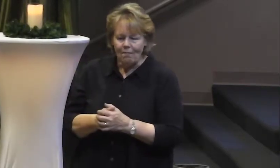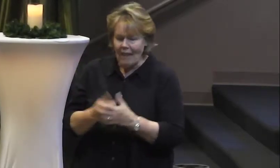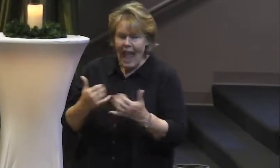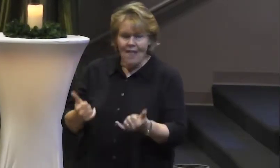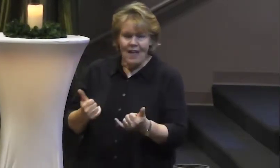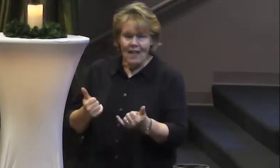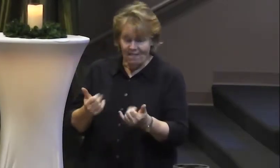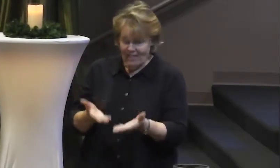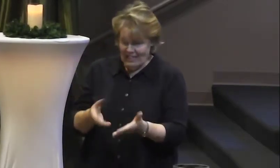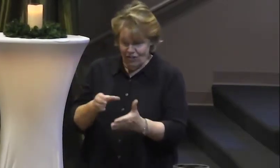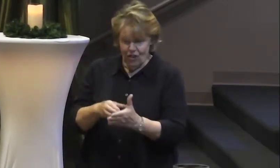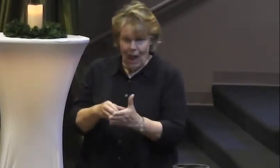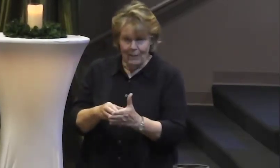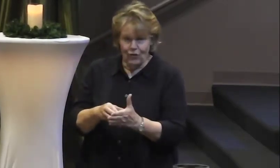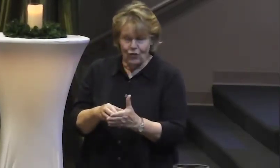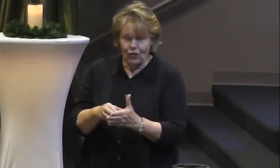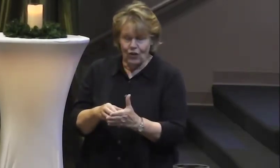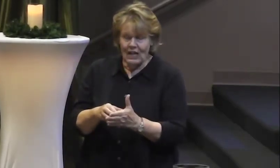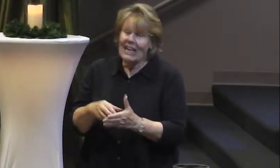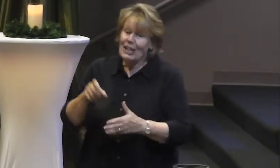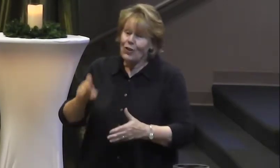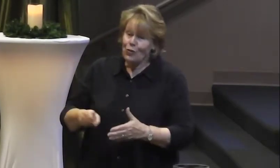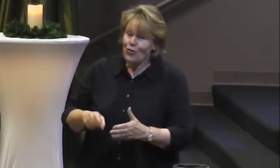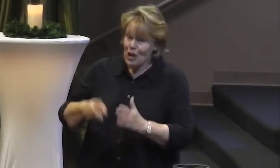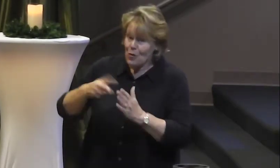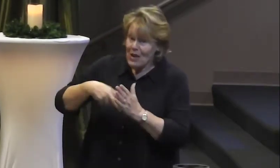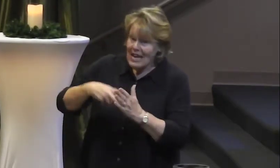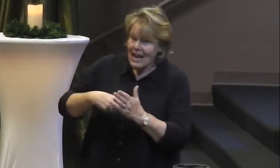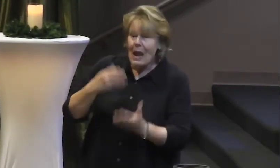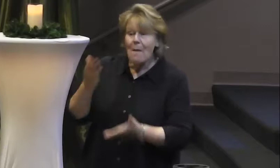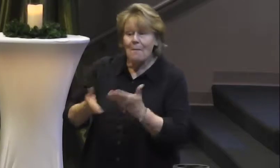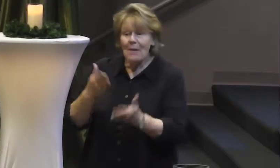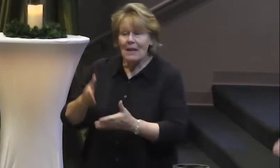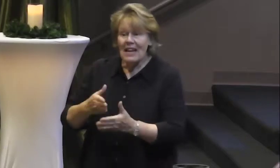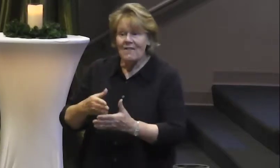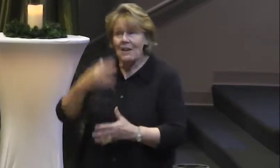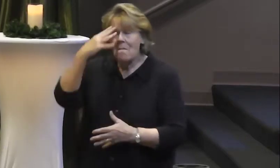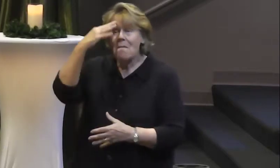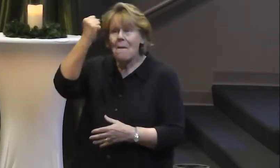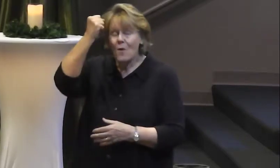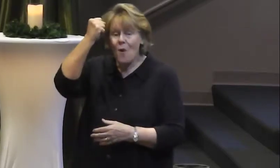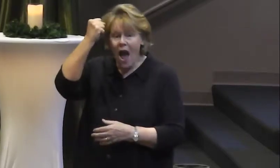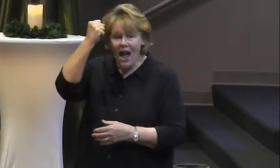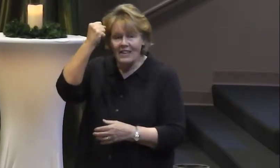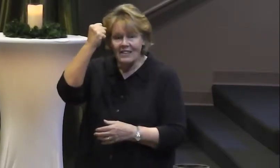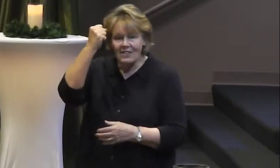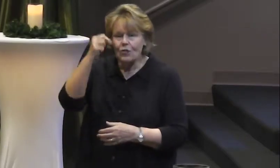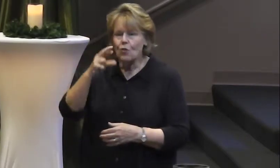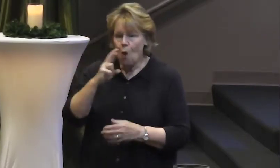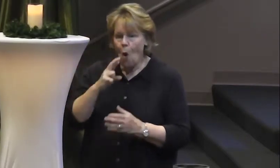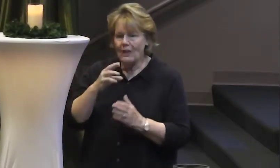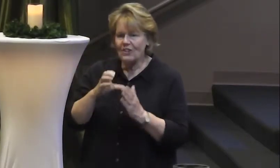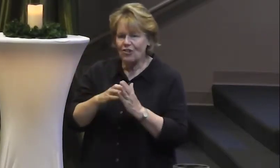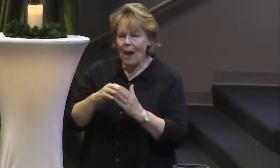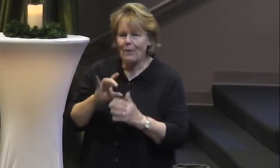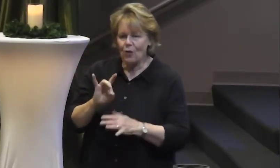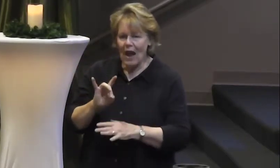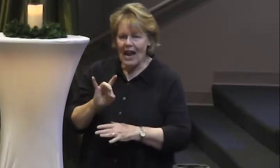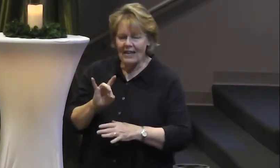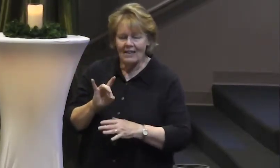you really should read this a lot, even memorize Romans chapter 8. It's a high point in the Scriptures. But it goes on to say that this very